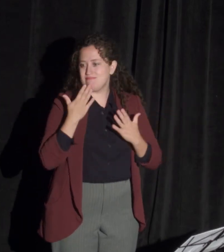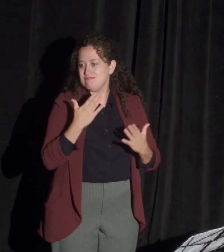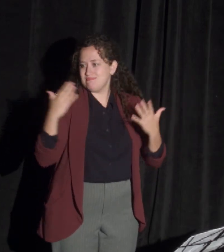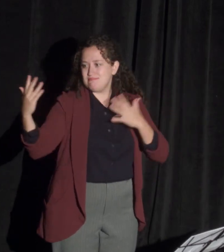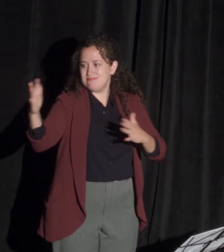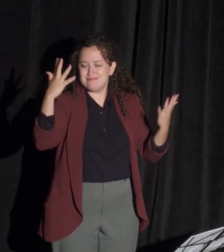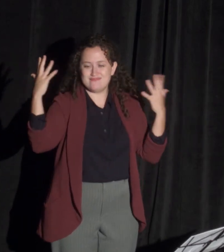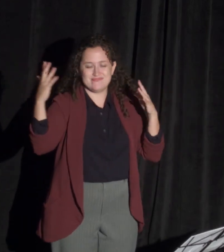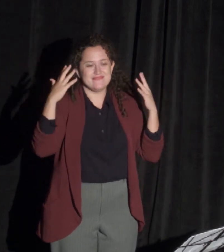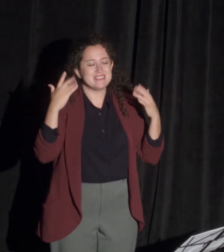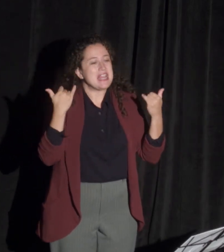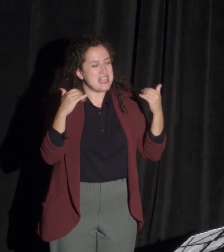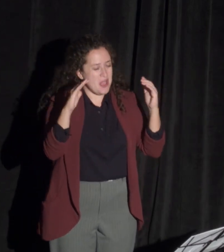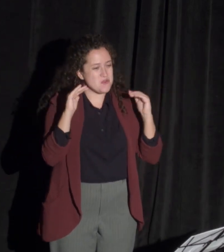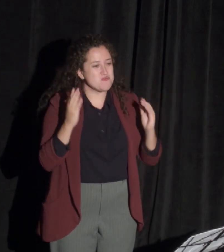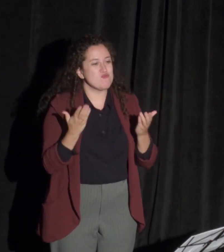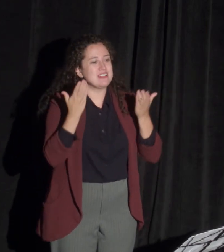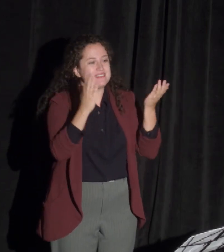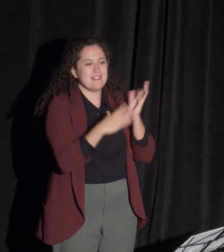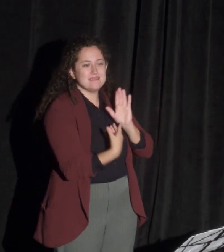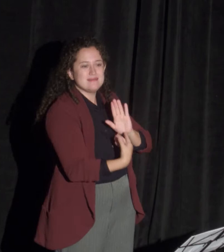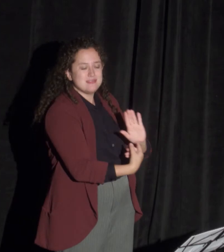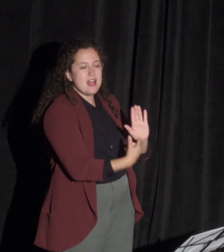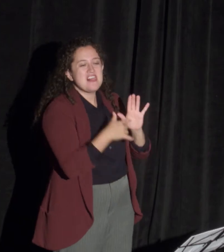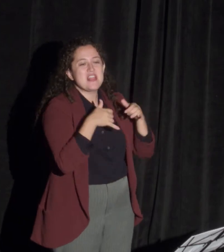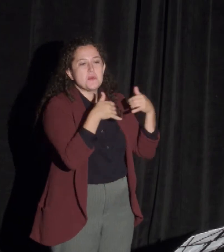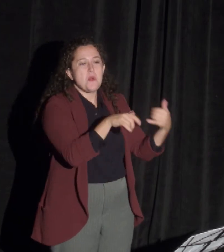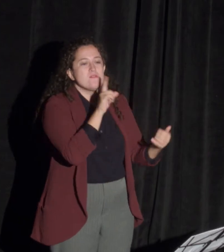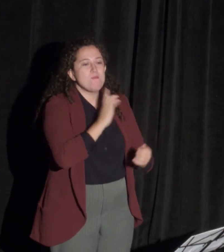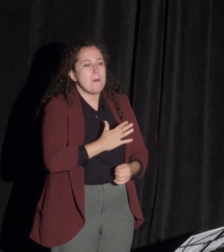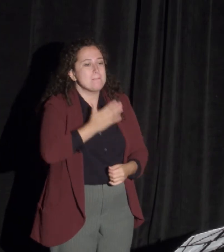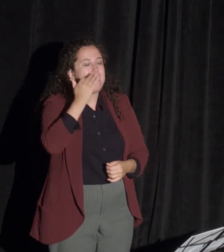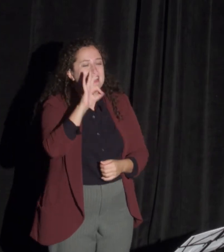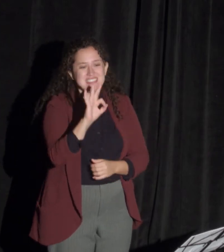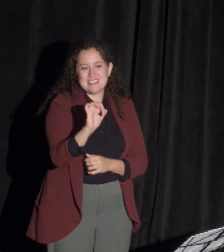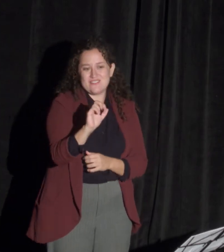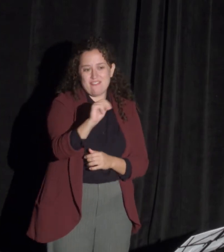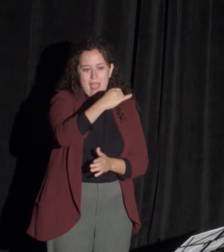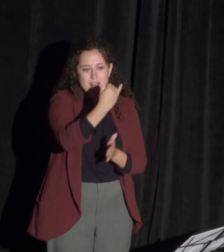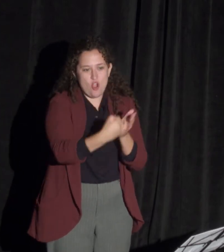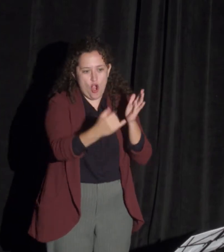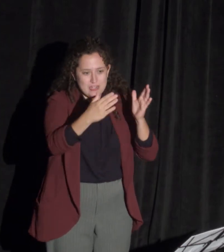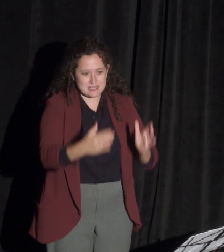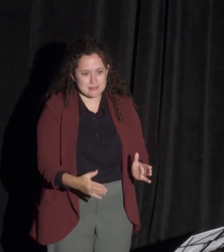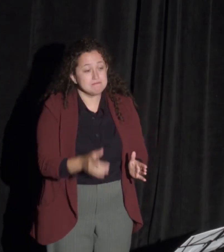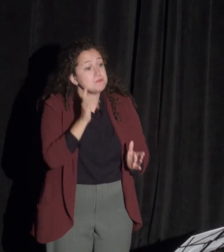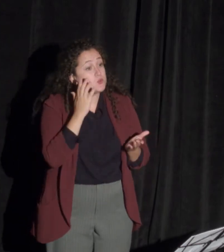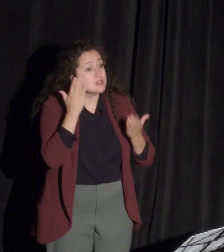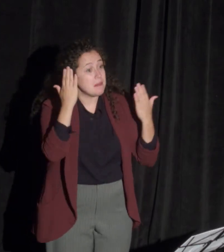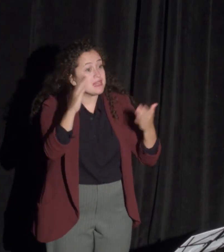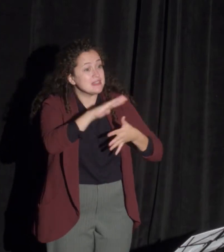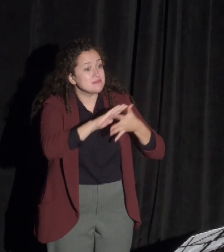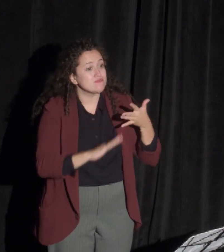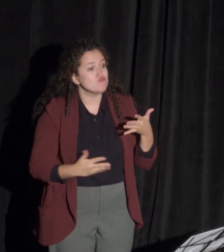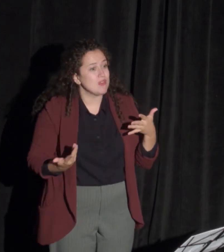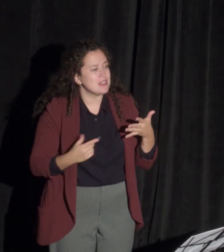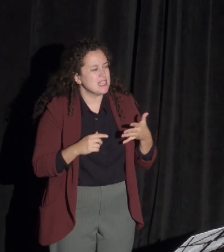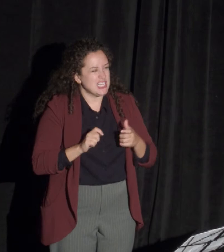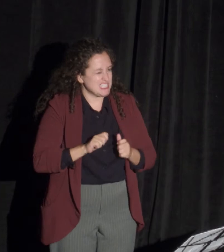we'll present the award for Best Fan Artist. And the nominees are... Sorry, I got it.